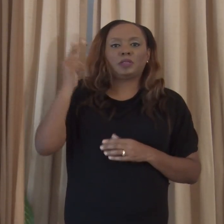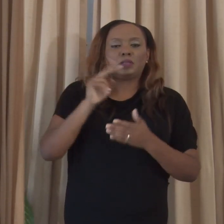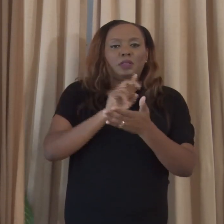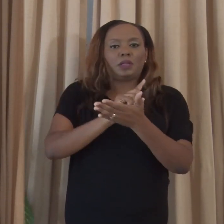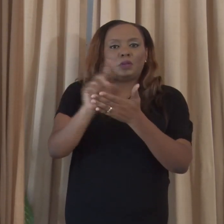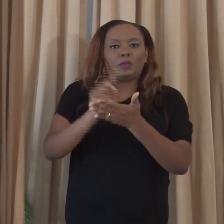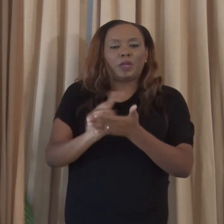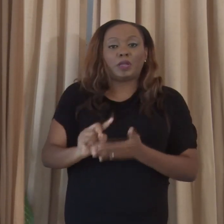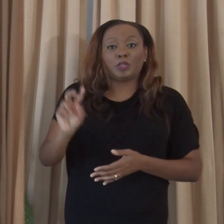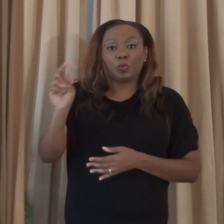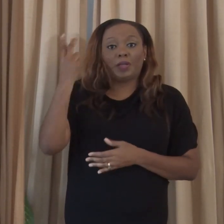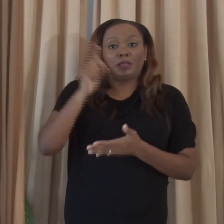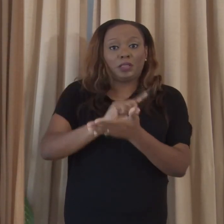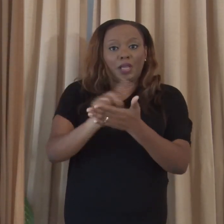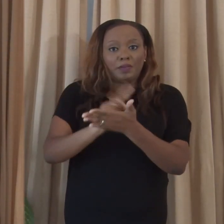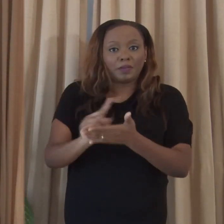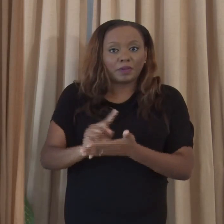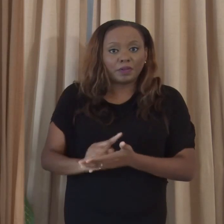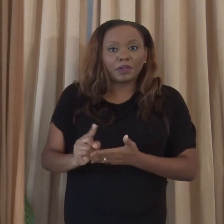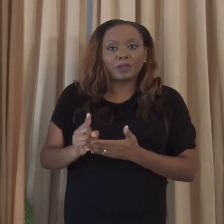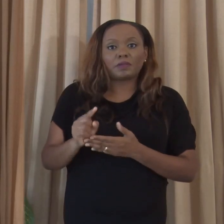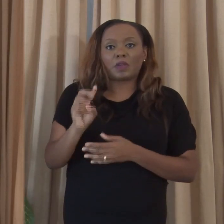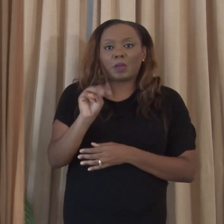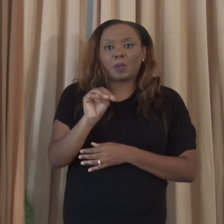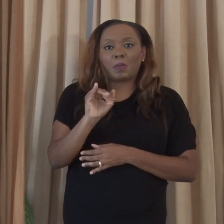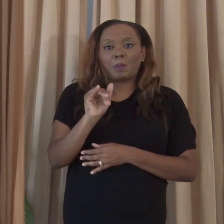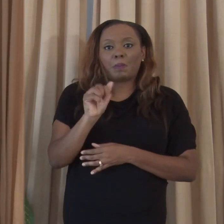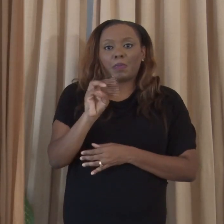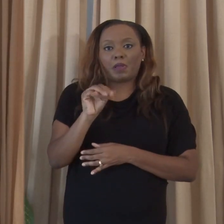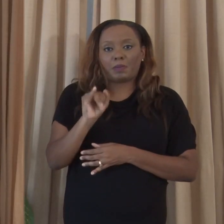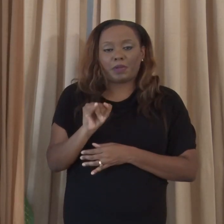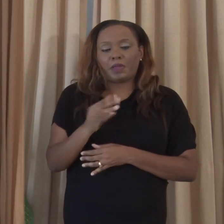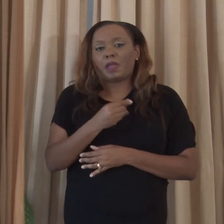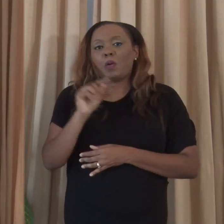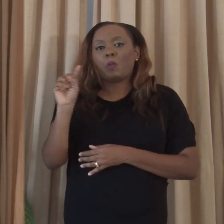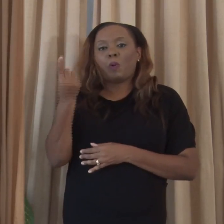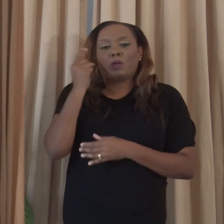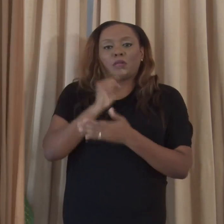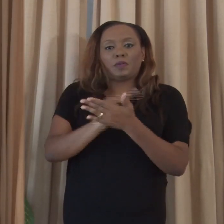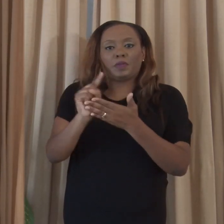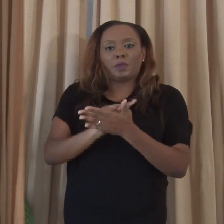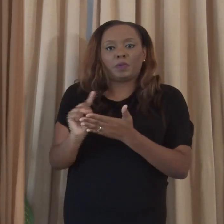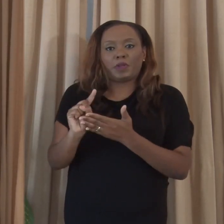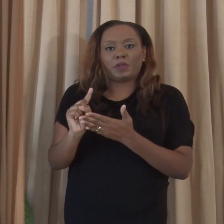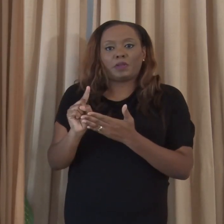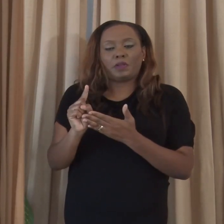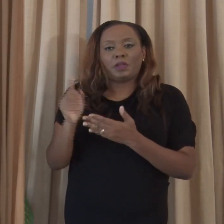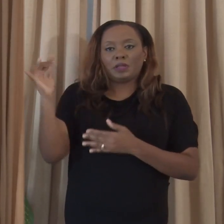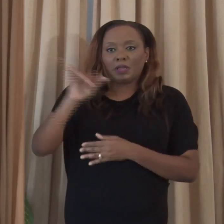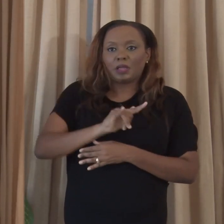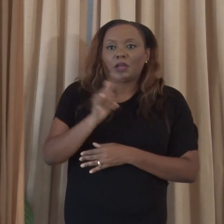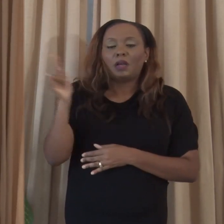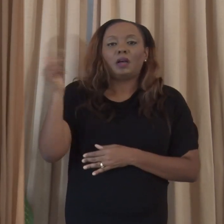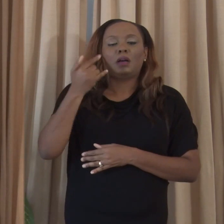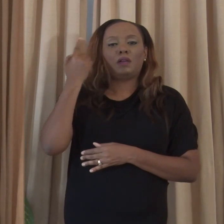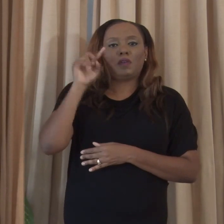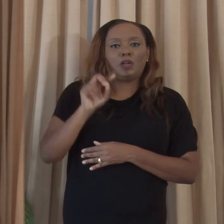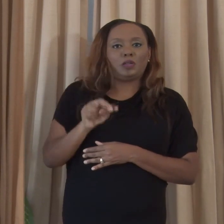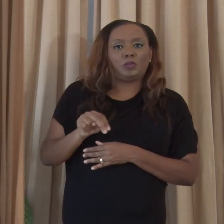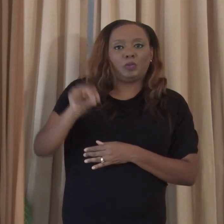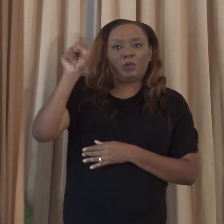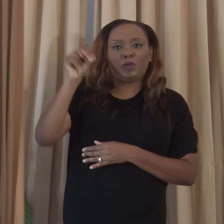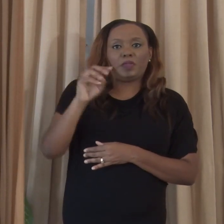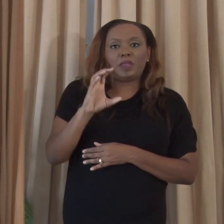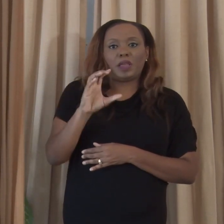Barbados, and they will fly once weekly from Charlotte, North Carolina to Barbados until the 1st of April. That gives enough time